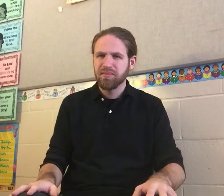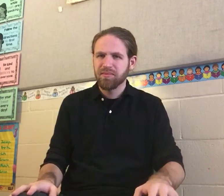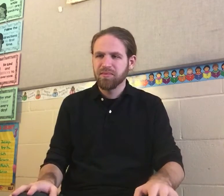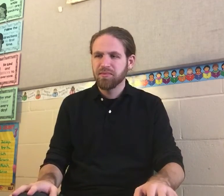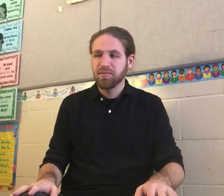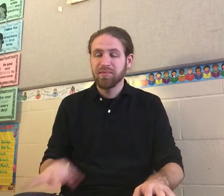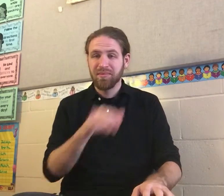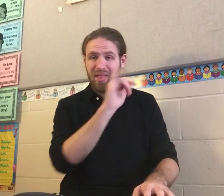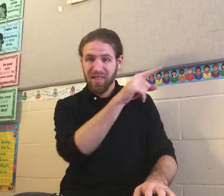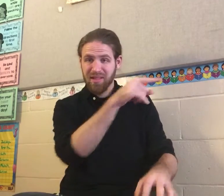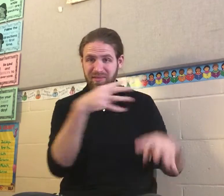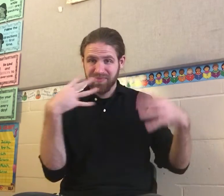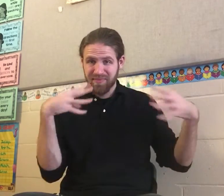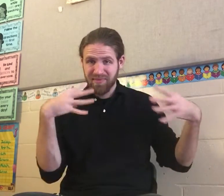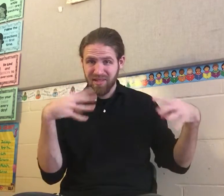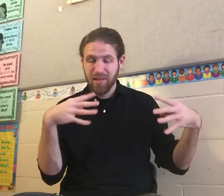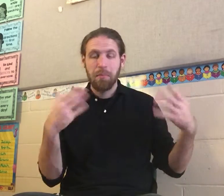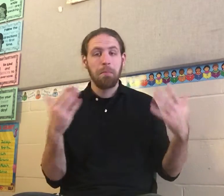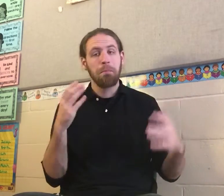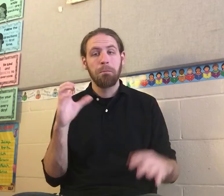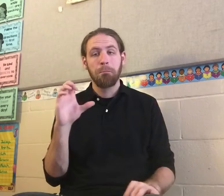That sound may be a cricket.